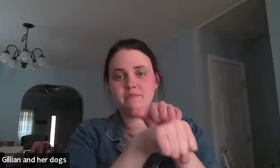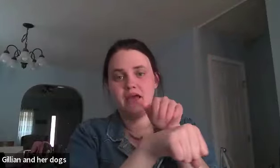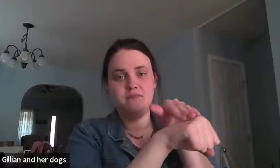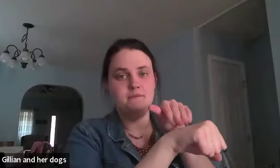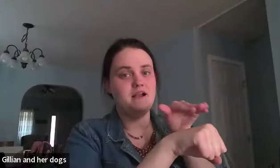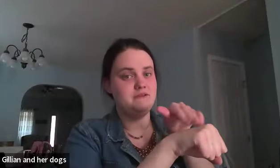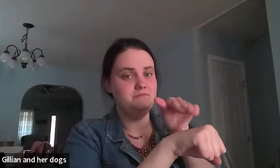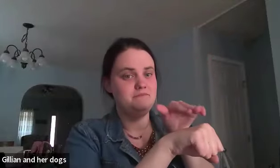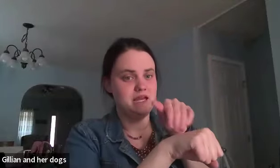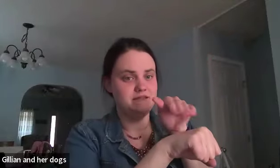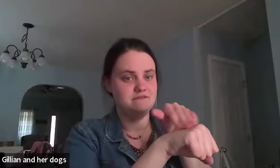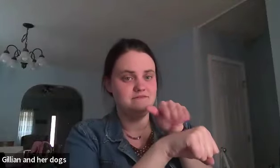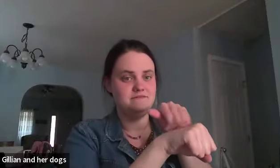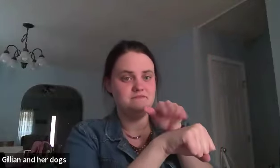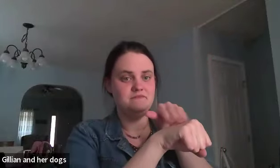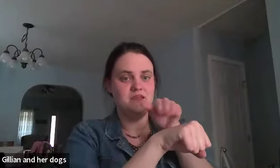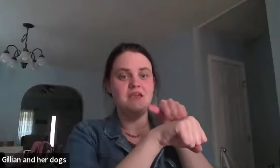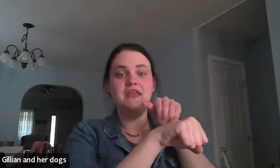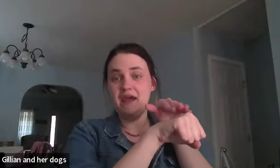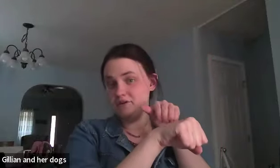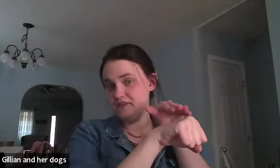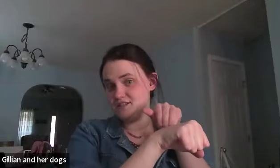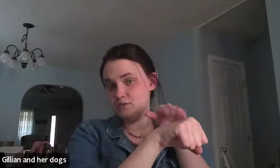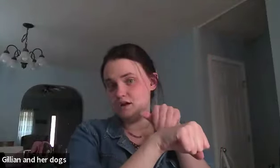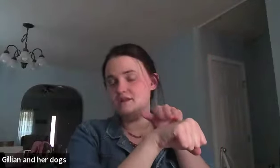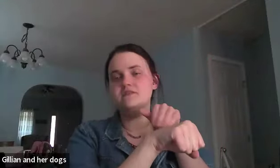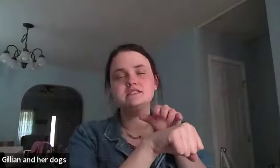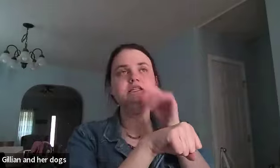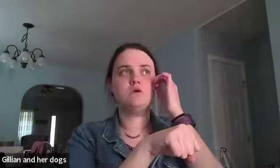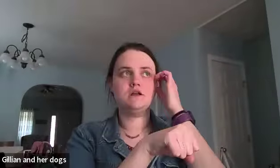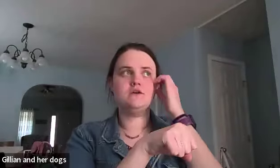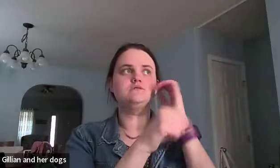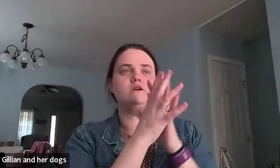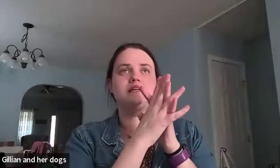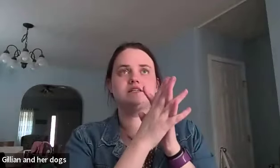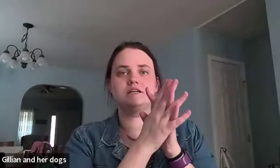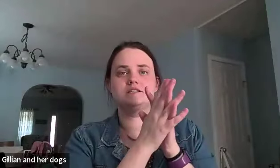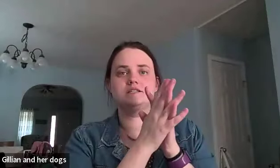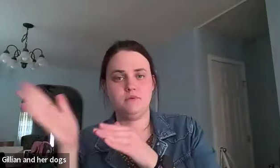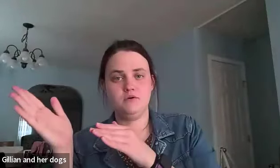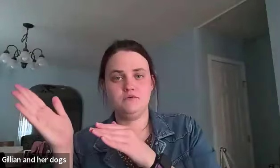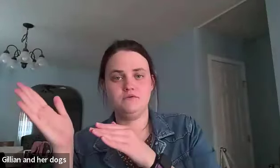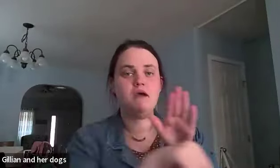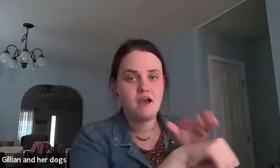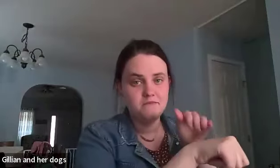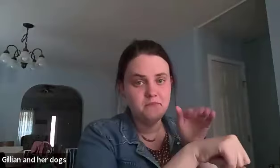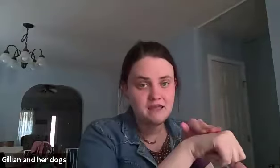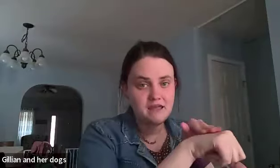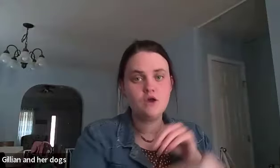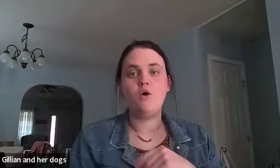going to pet the back of it. Pet. Now with this one, this is one of those where it does go for both. Do you have pets